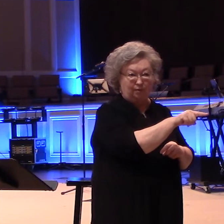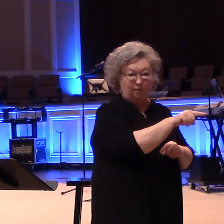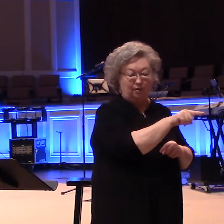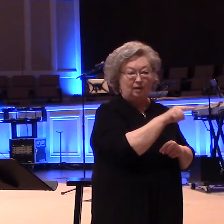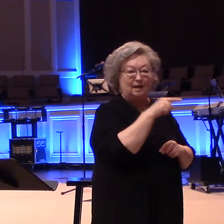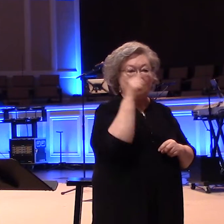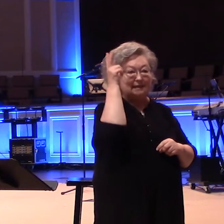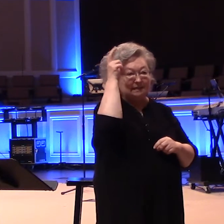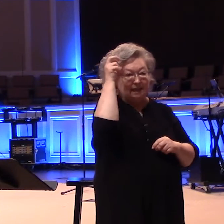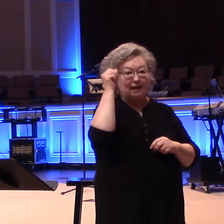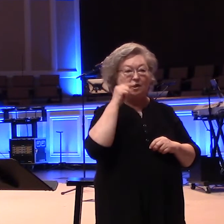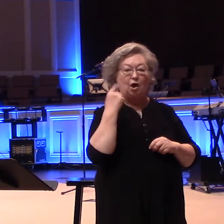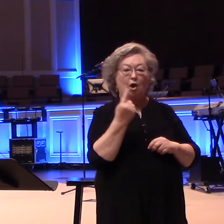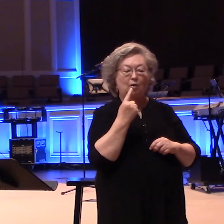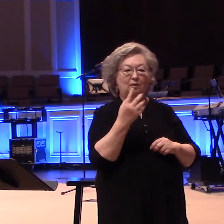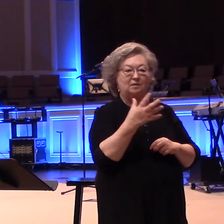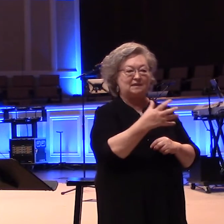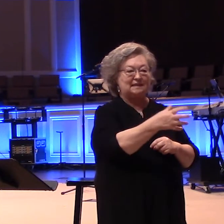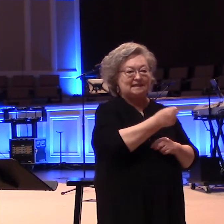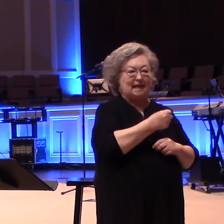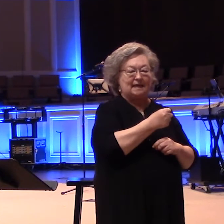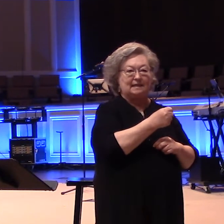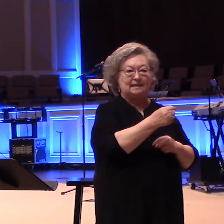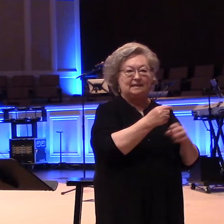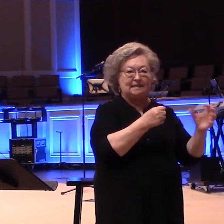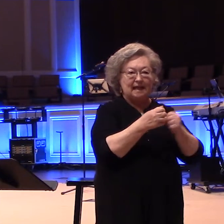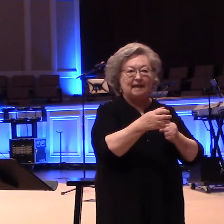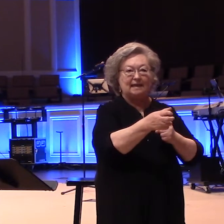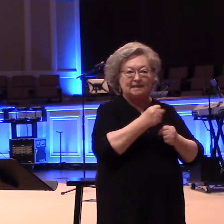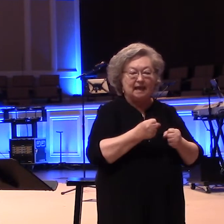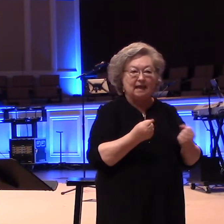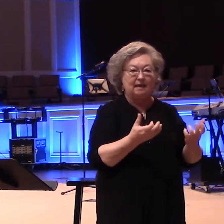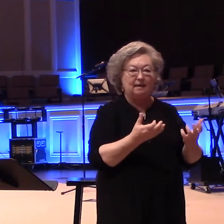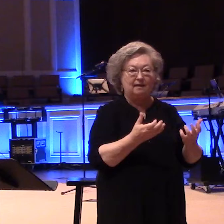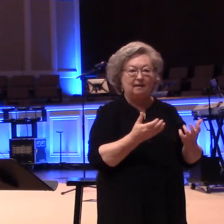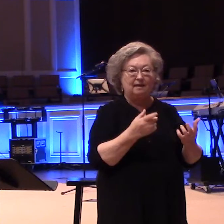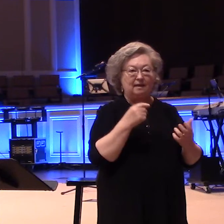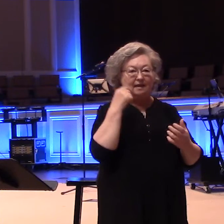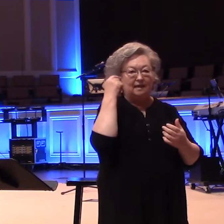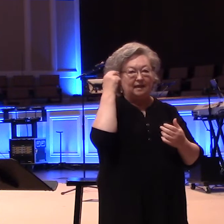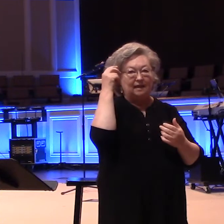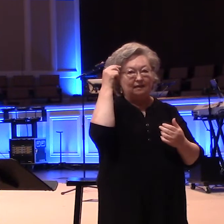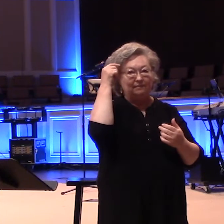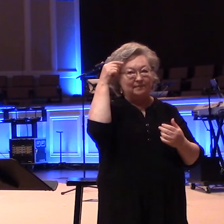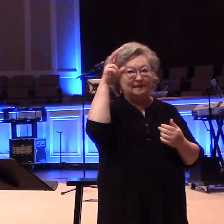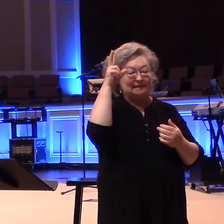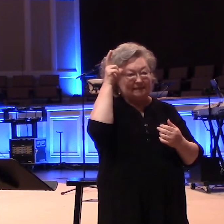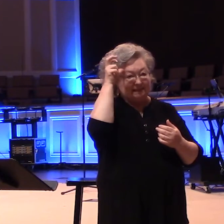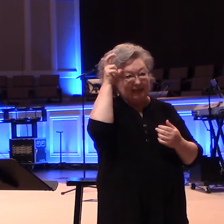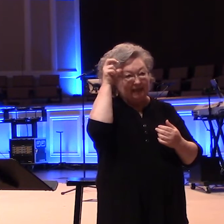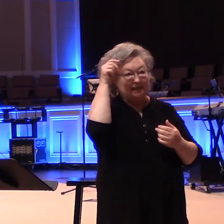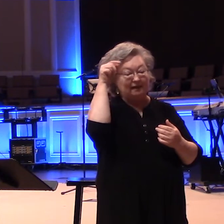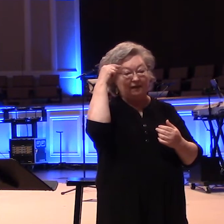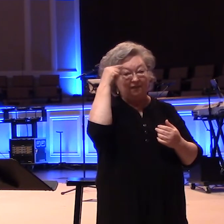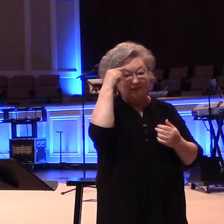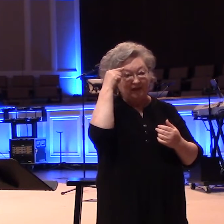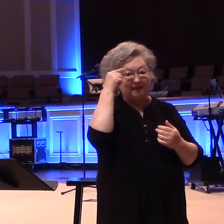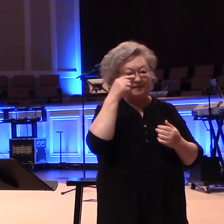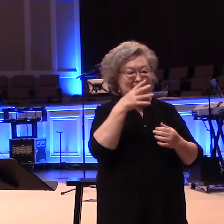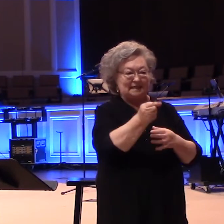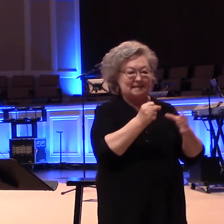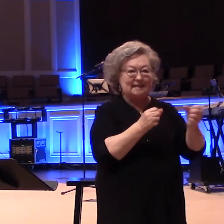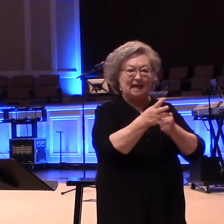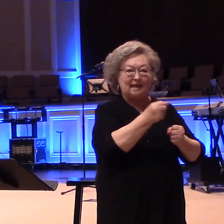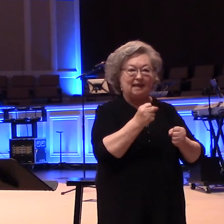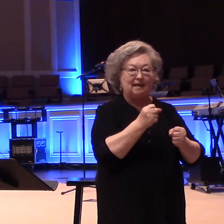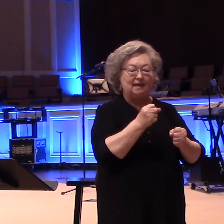That's all he does. And Satan believes that taking is the most important thing to do. And taking is how you have what you want. And taking is